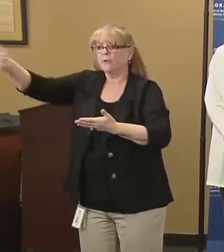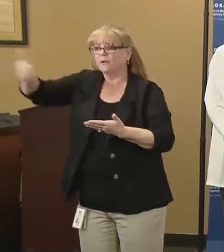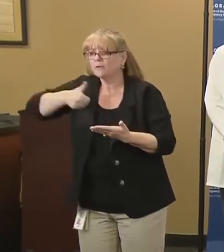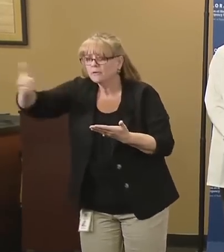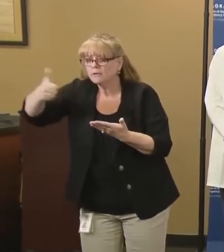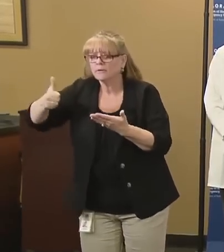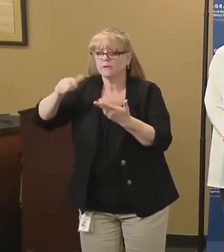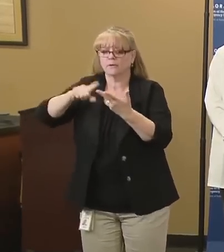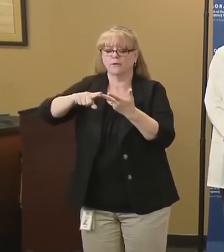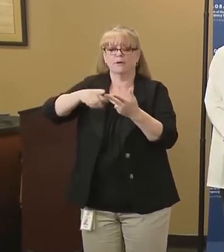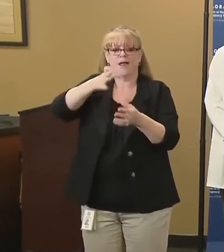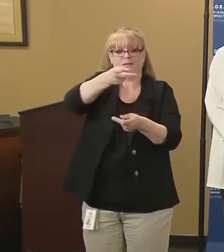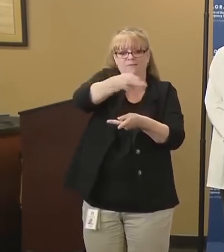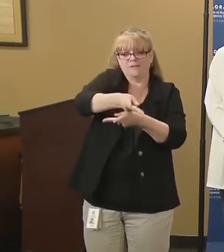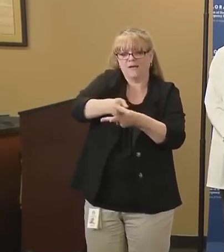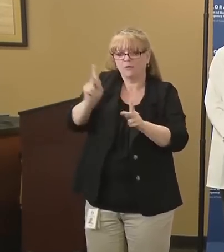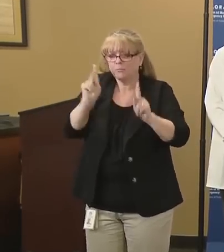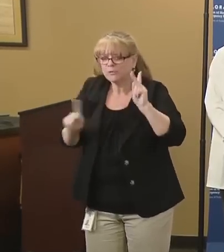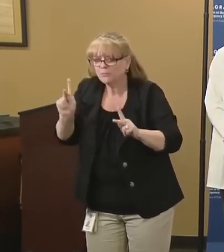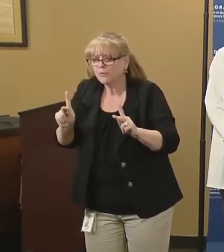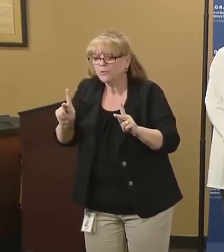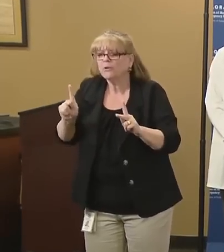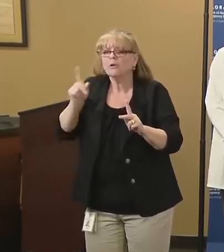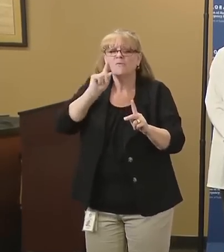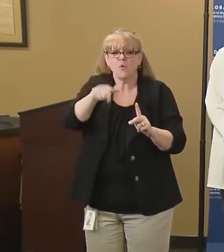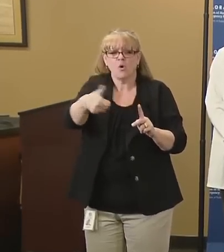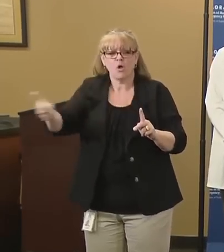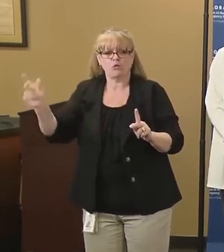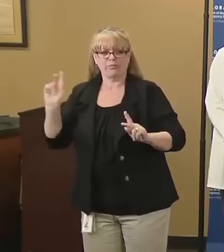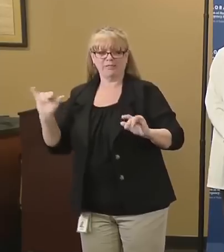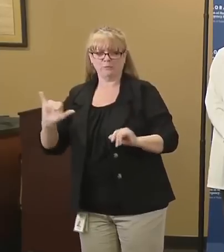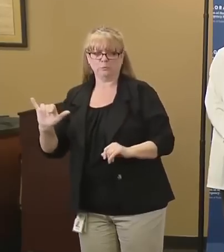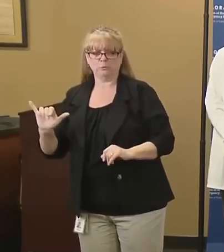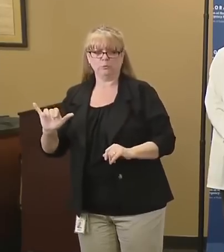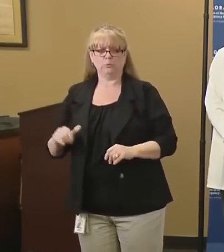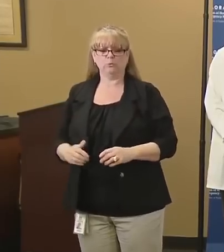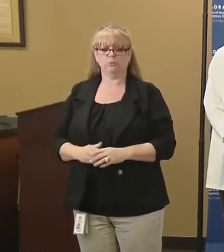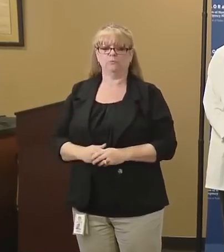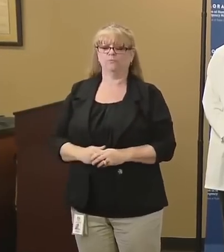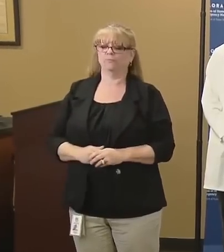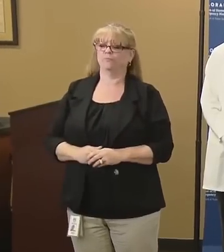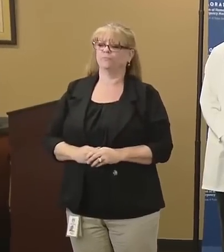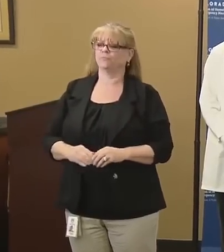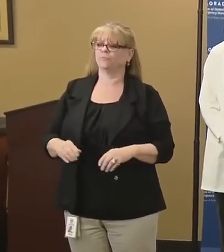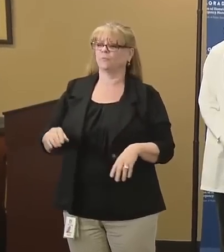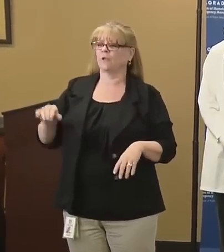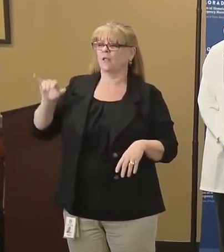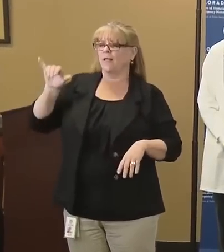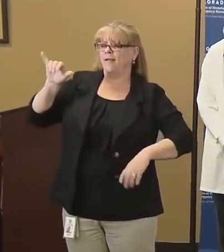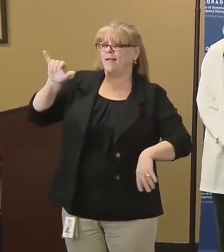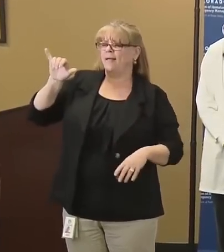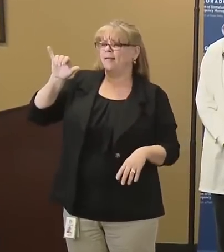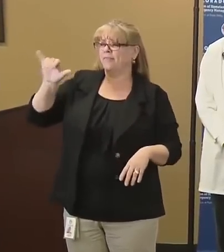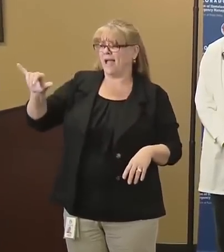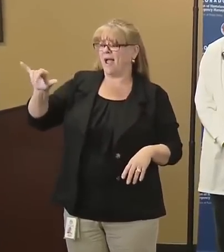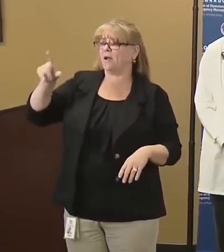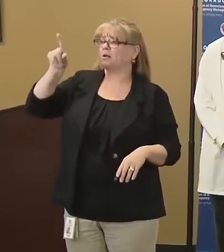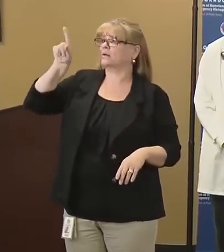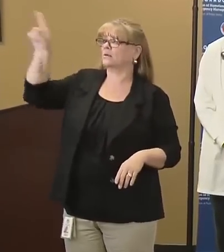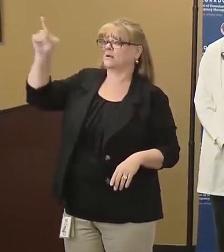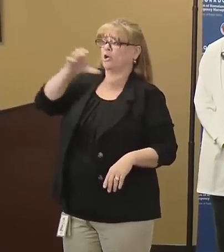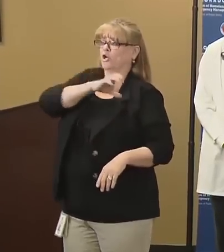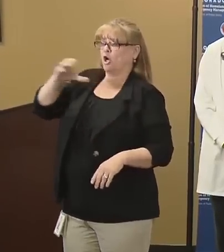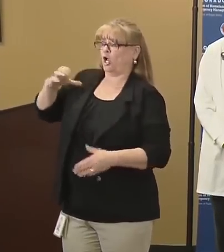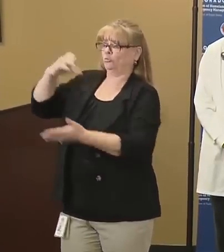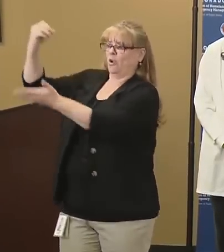This designation, combined by the very robust package that Congress passed and the President signed, is really critical relief for our